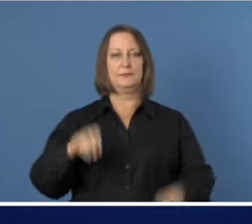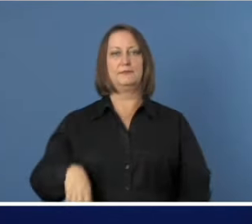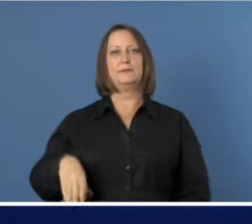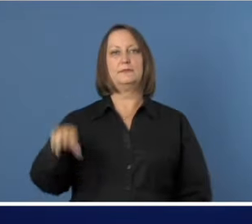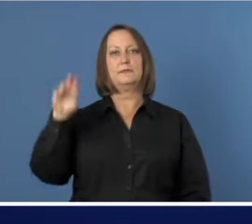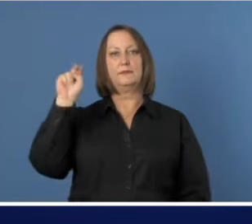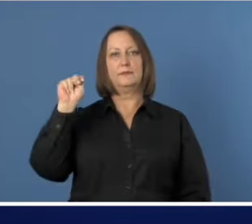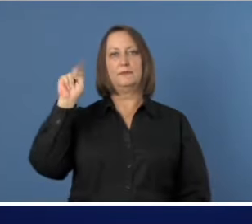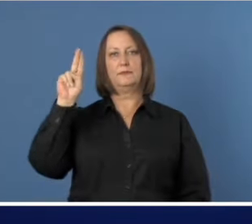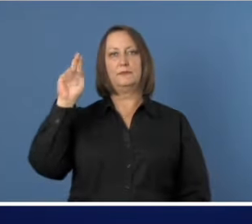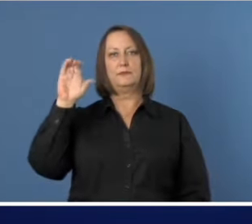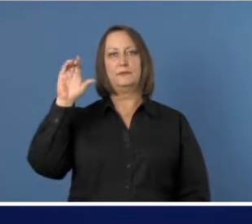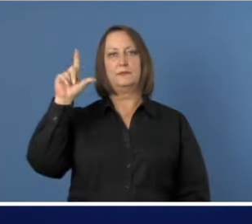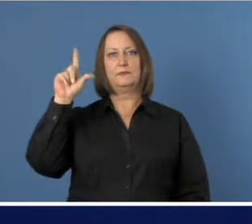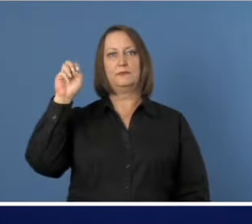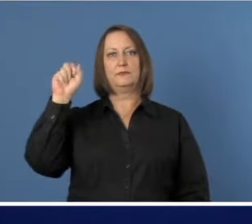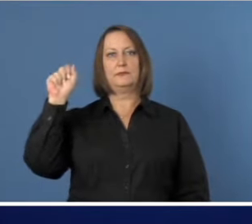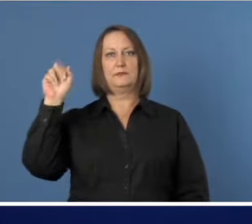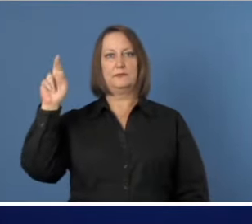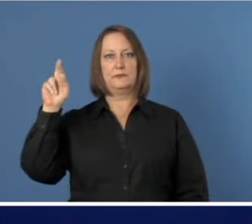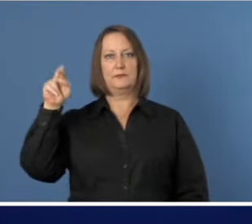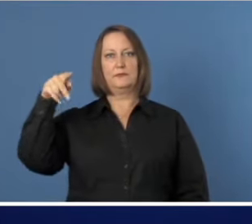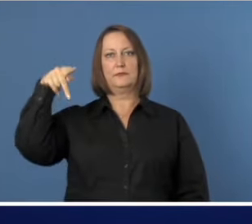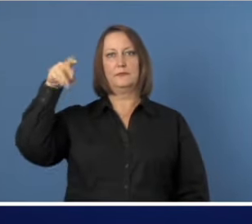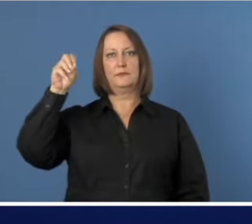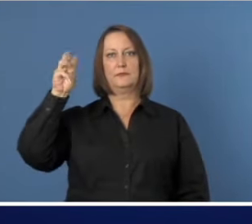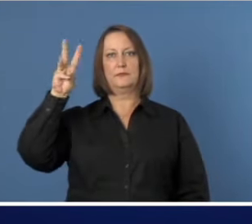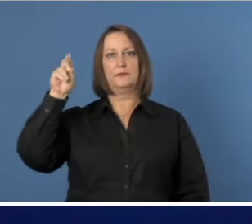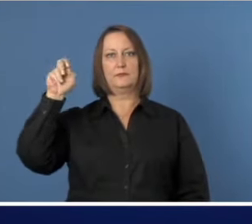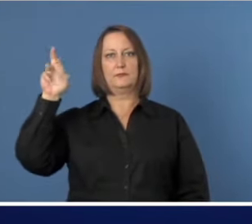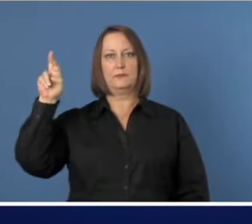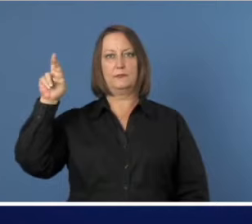Nuclear power plant emergency.